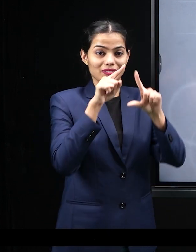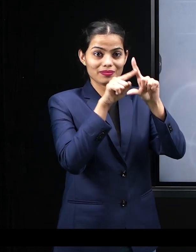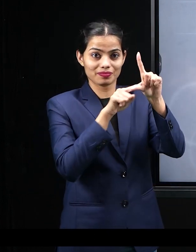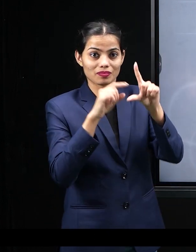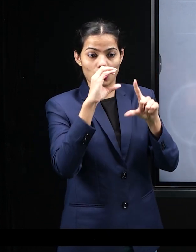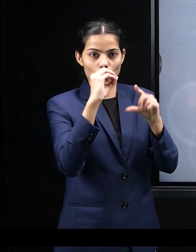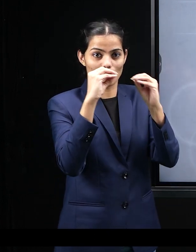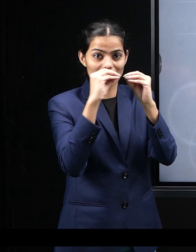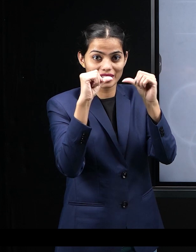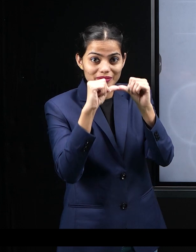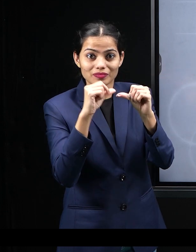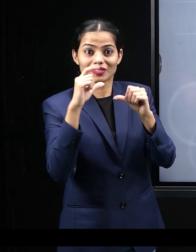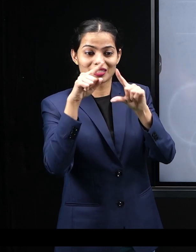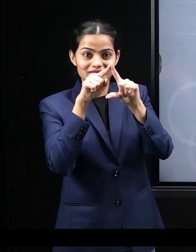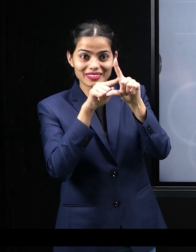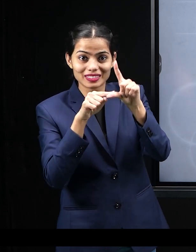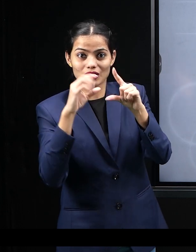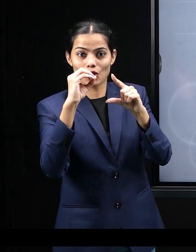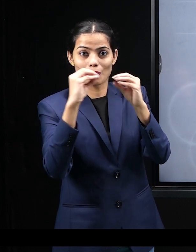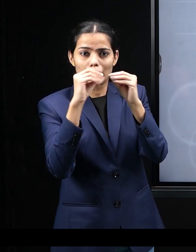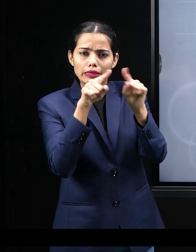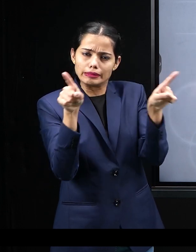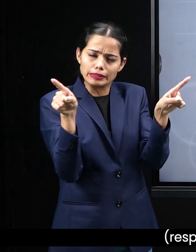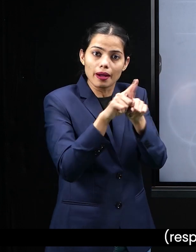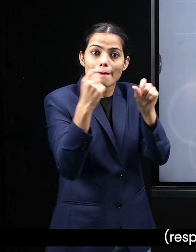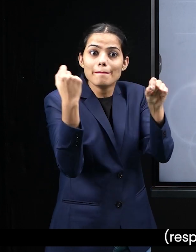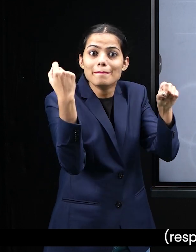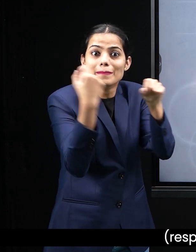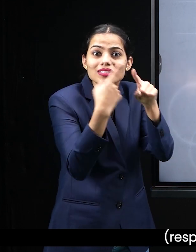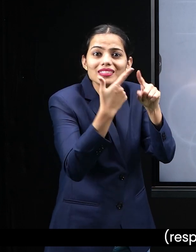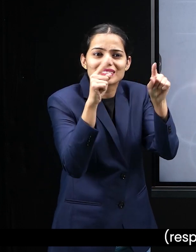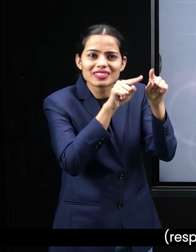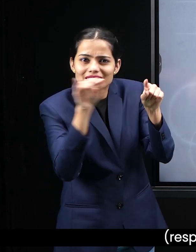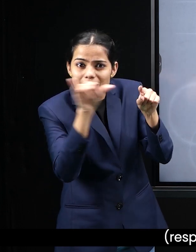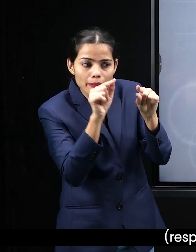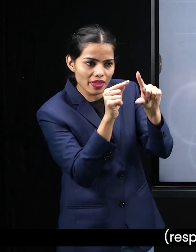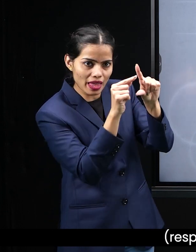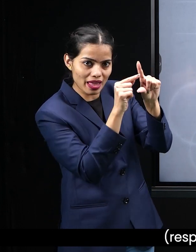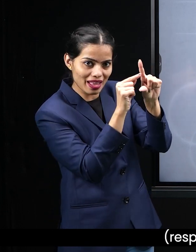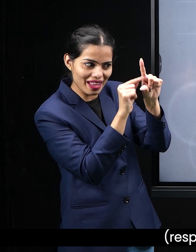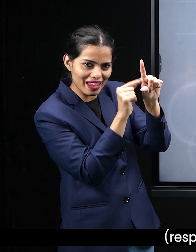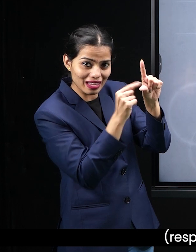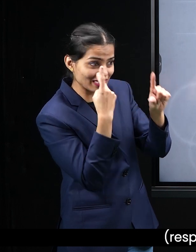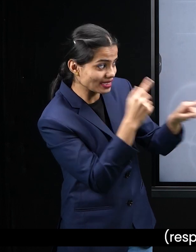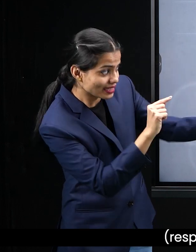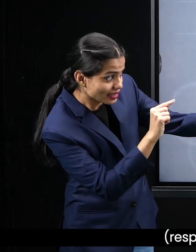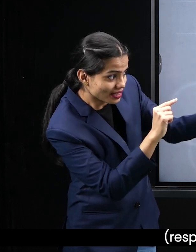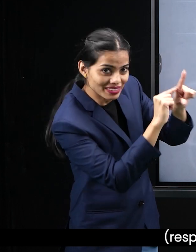Angle OBA is equal to angle OBC, respective angles of congruent triangles.